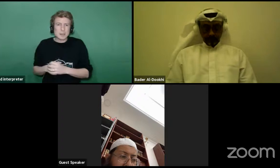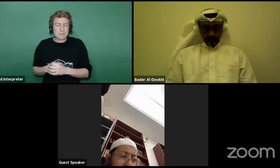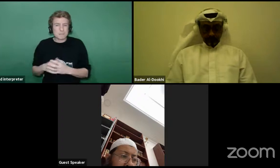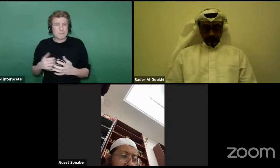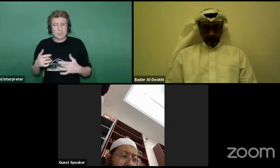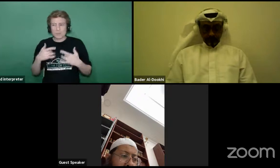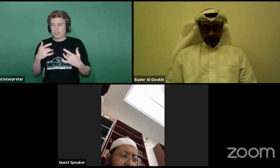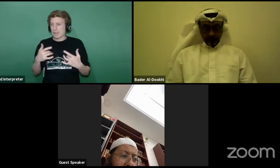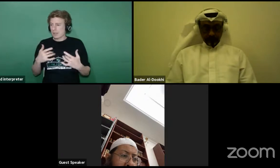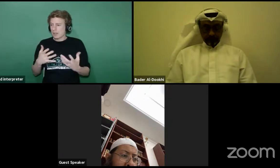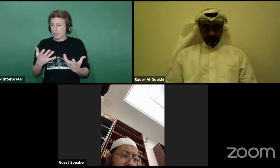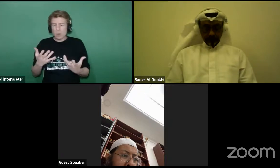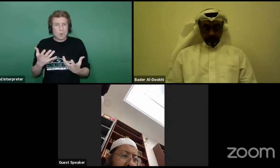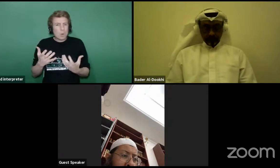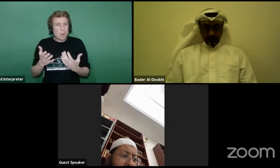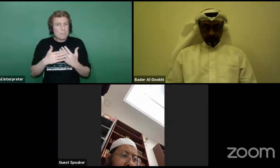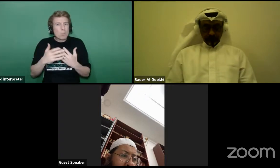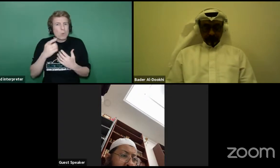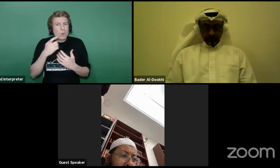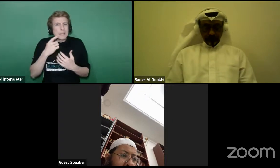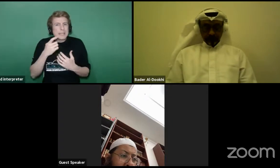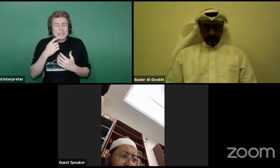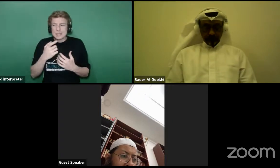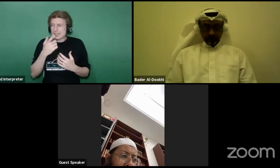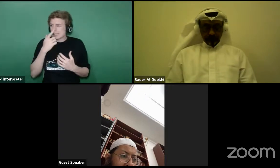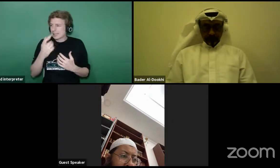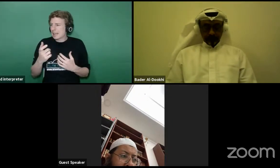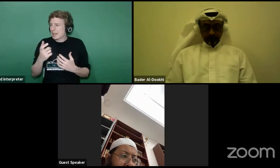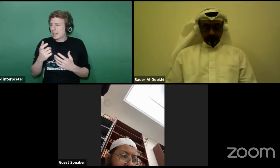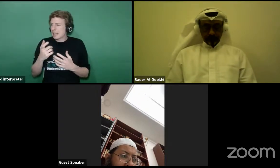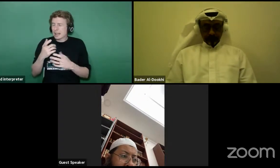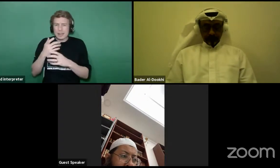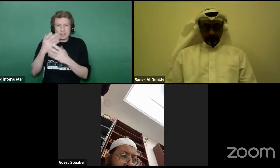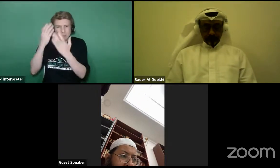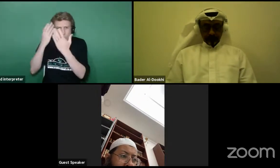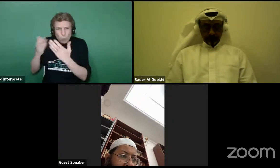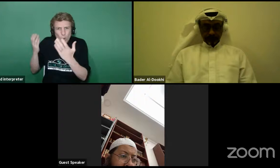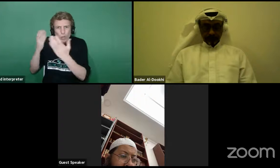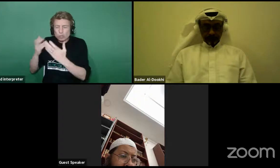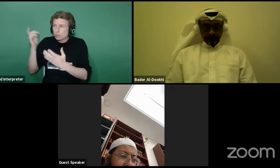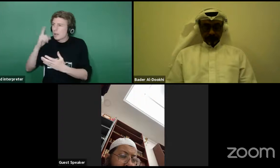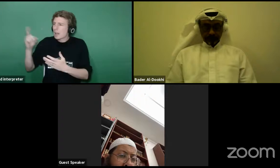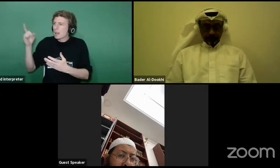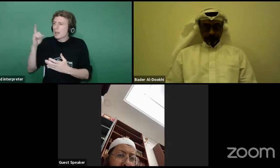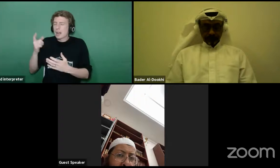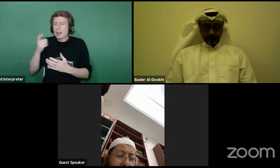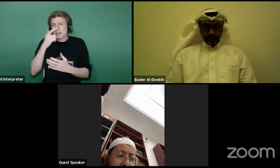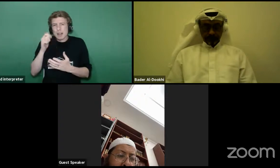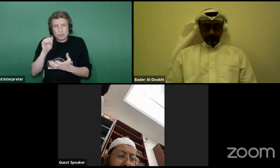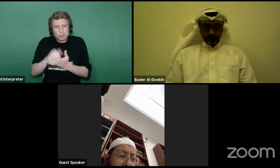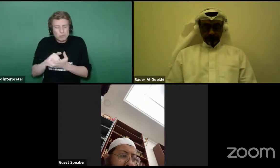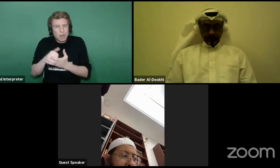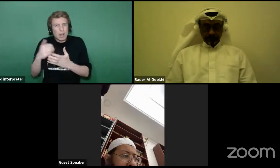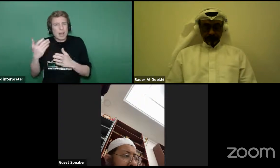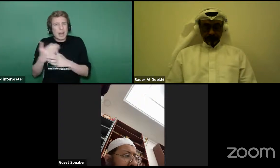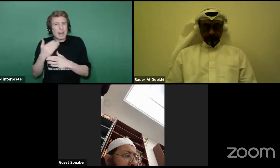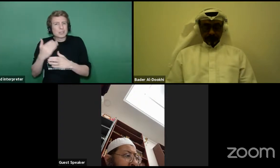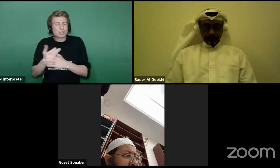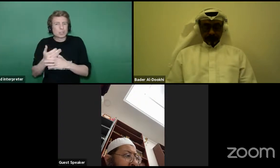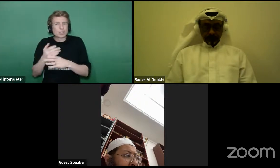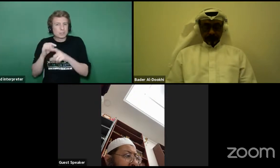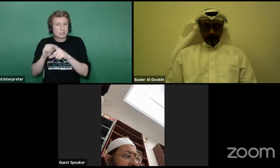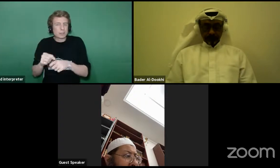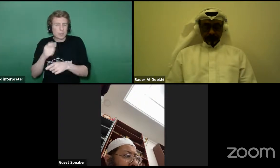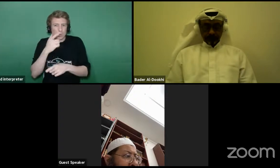easily perform acts of worship and acts that draw them near to Allah the Most High. And as a result of all of this, their